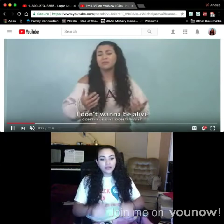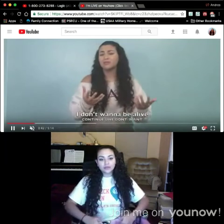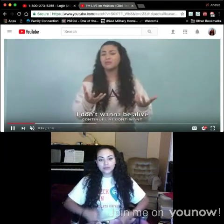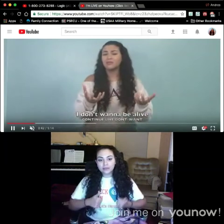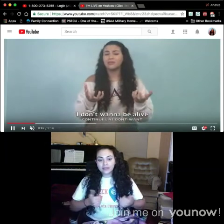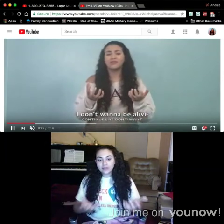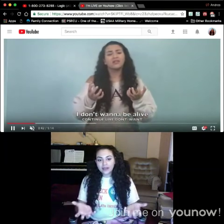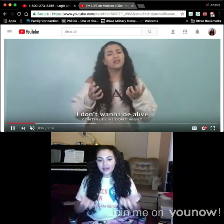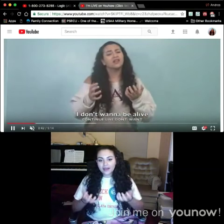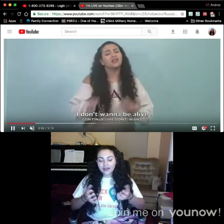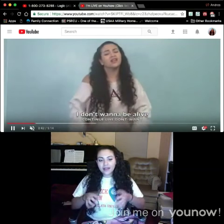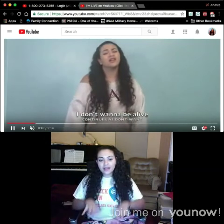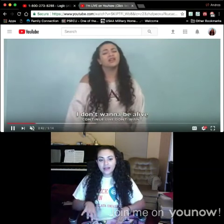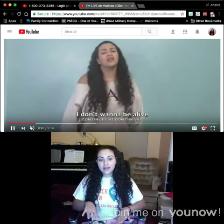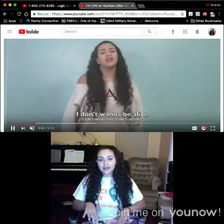I don't want to be alive.